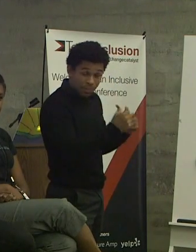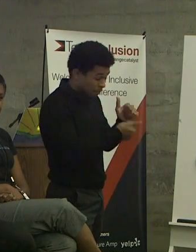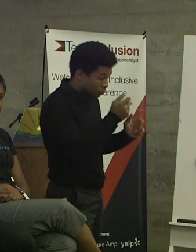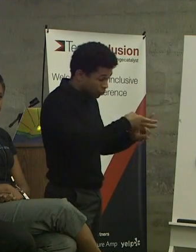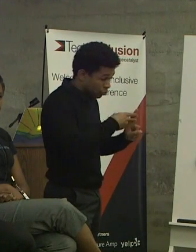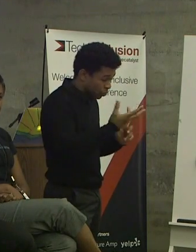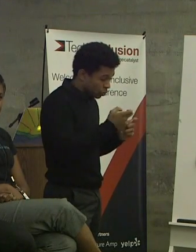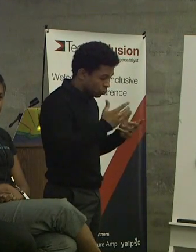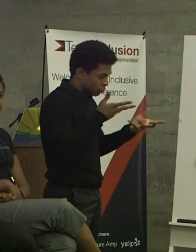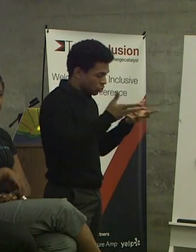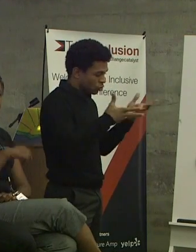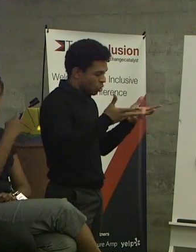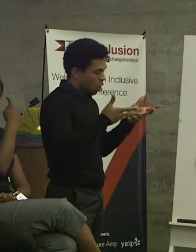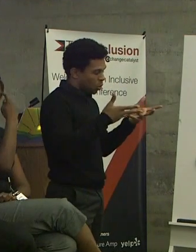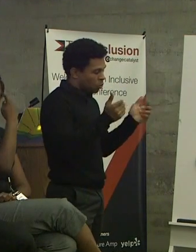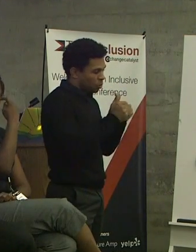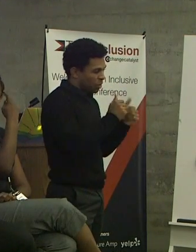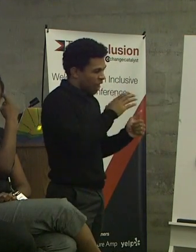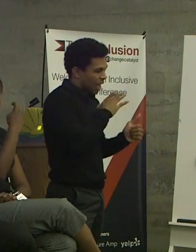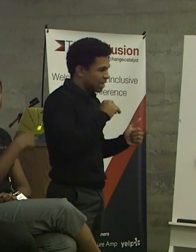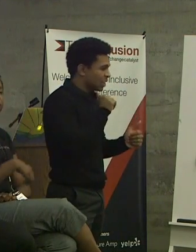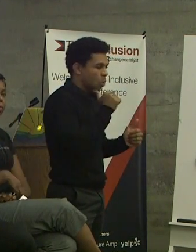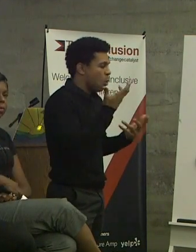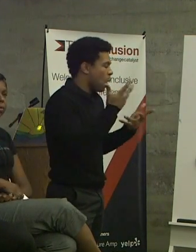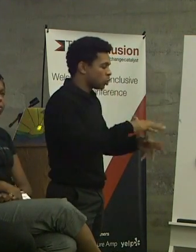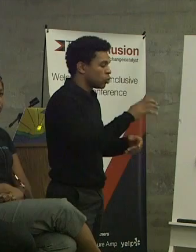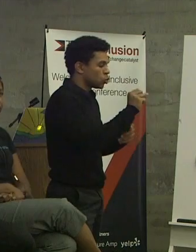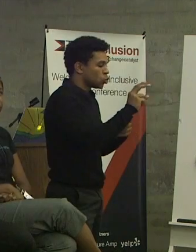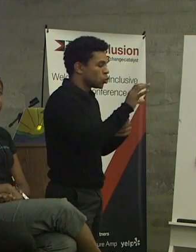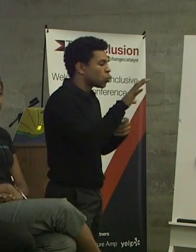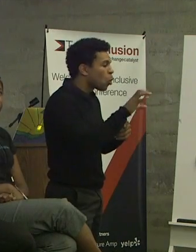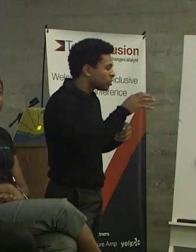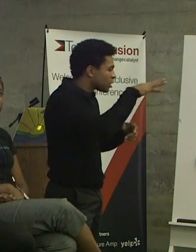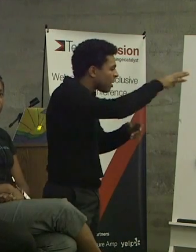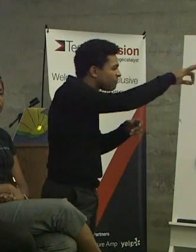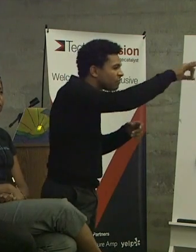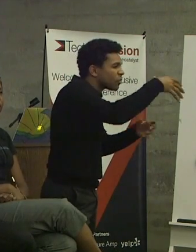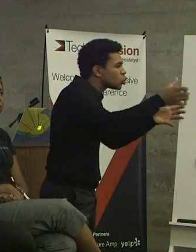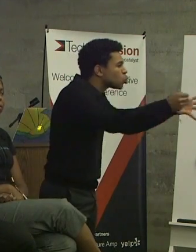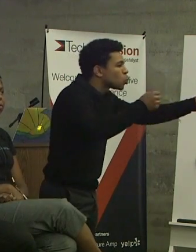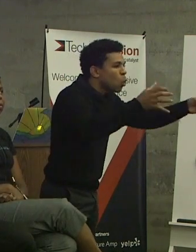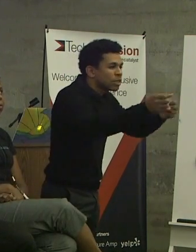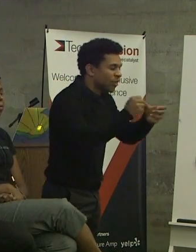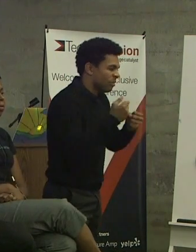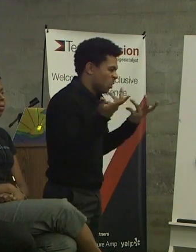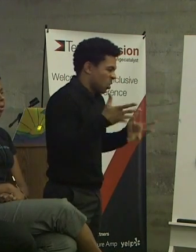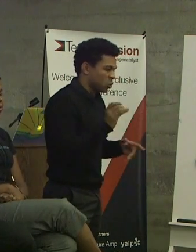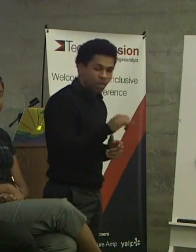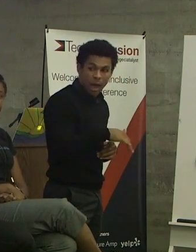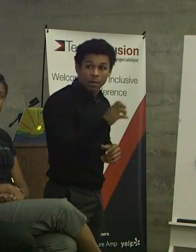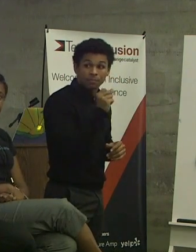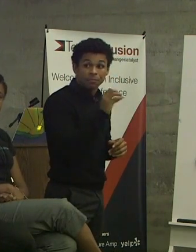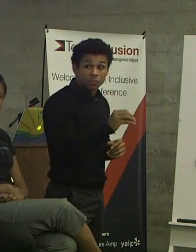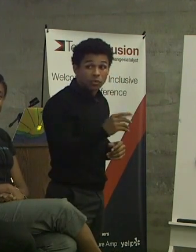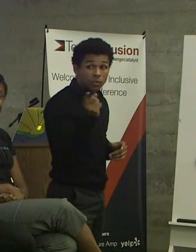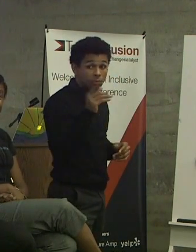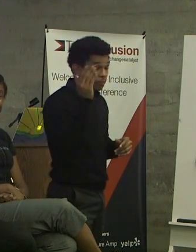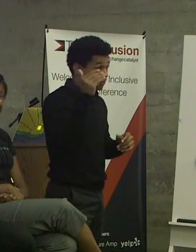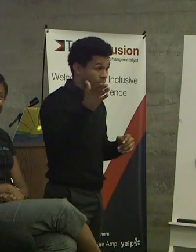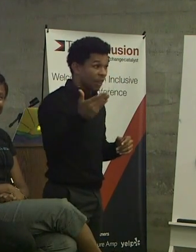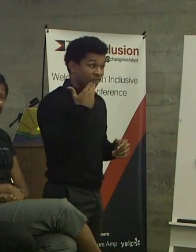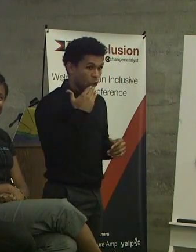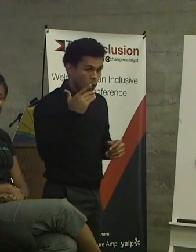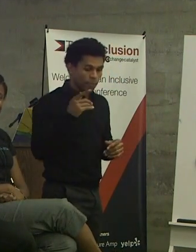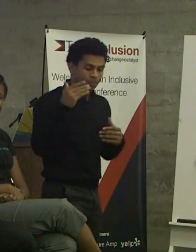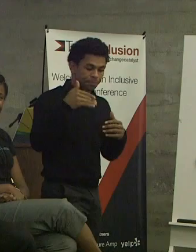want to talk to candidates, they don't want to source them. And so that's one of the solutions I'm trying to fix. It's exciting to see, thank you.